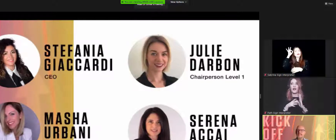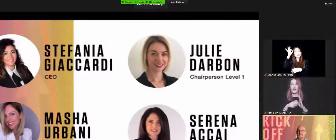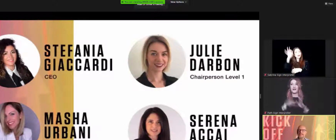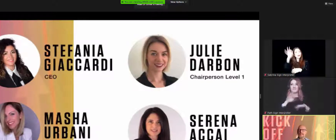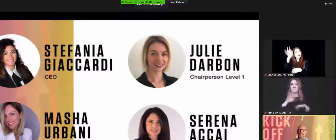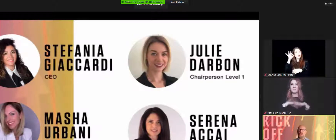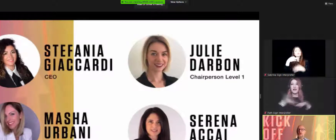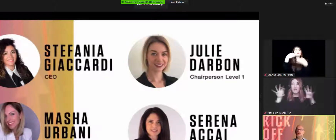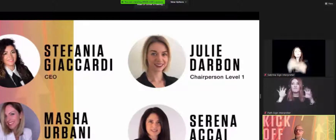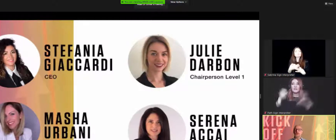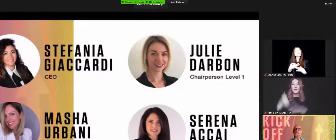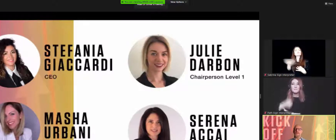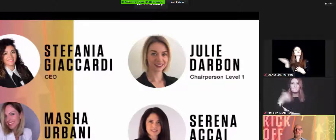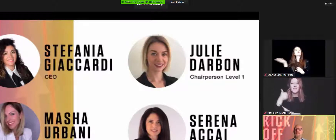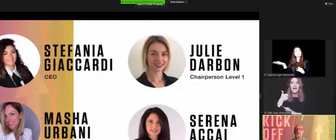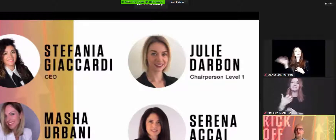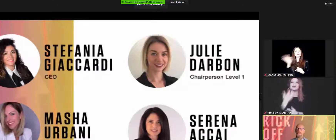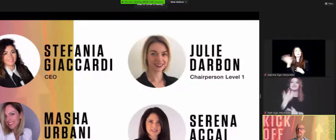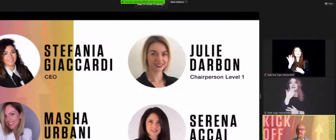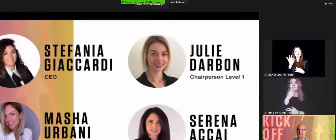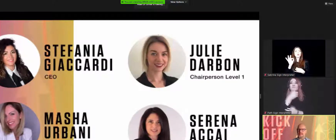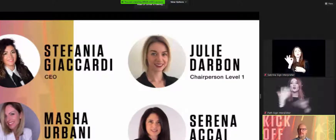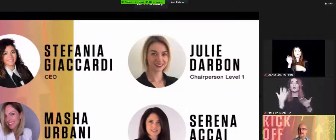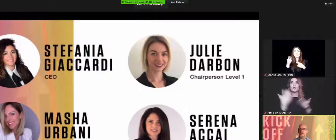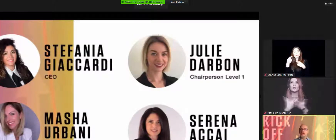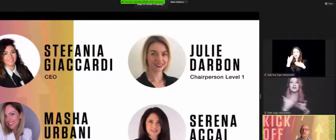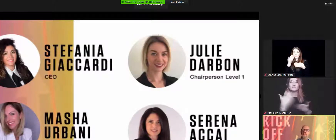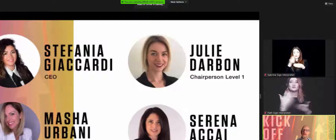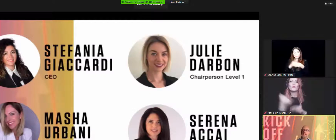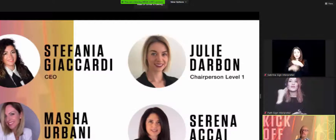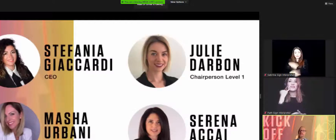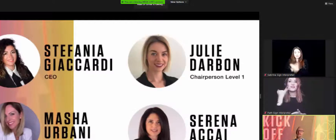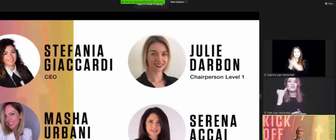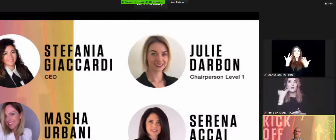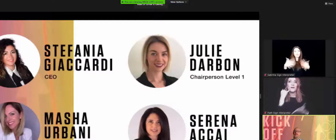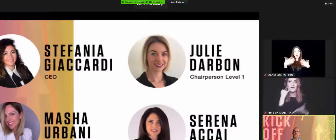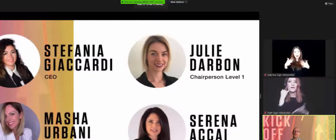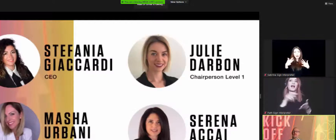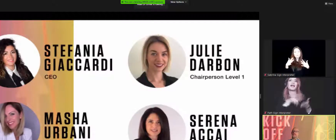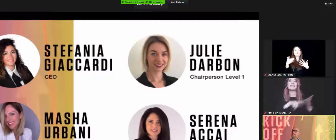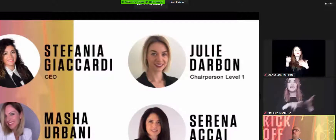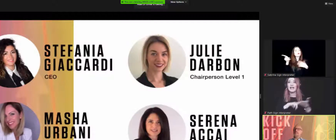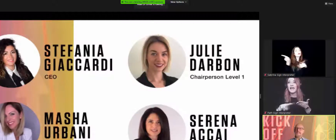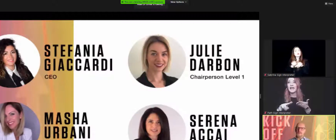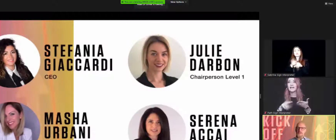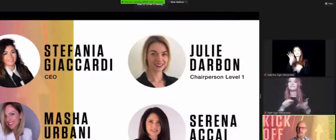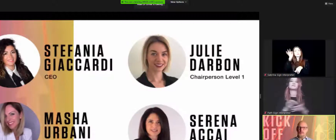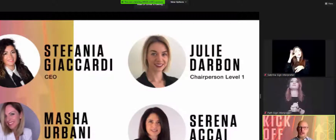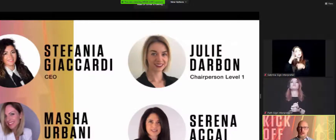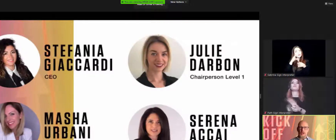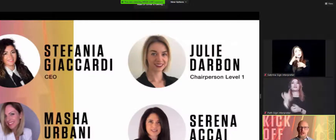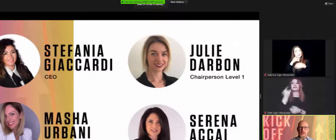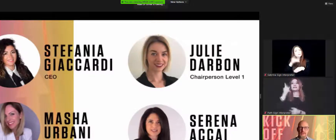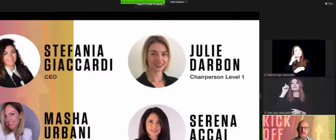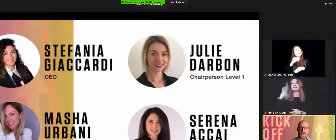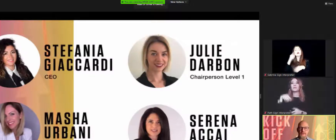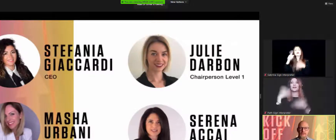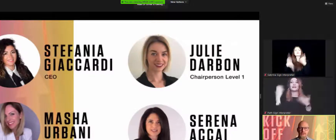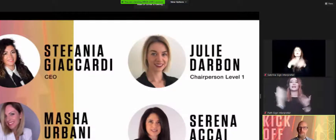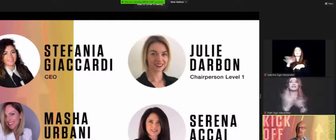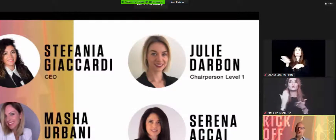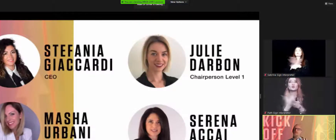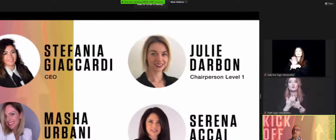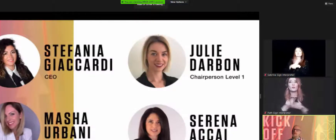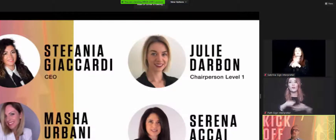taking also and learning English. And you know what? they're completely going to the out of their comfort